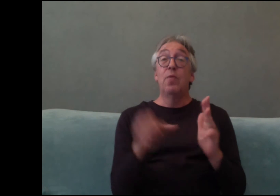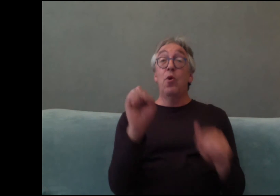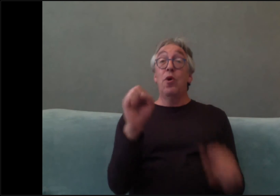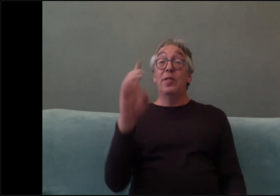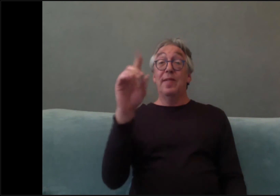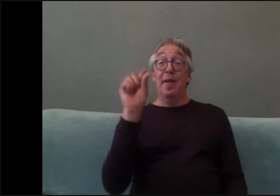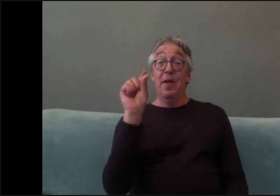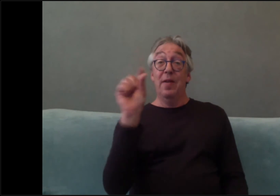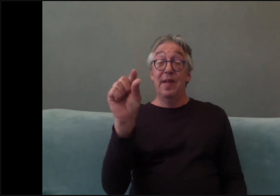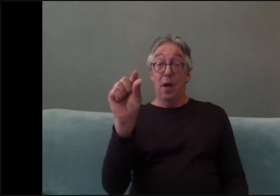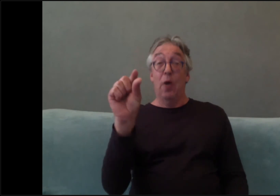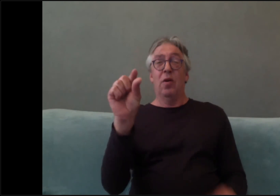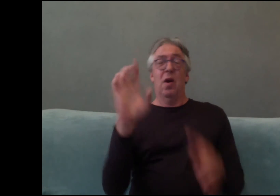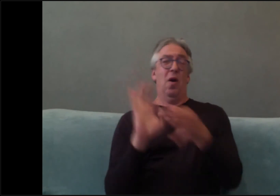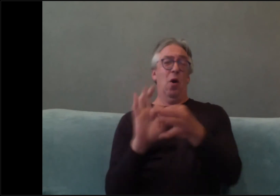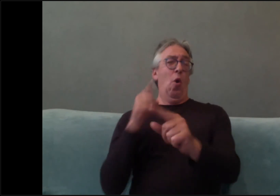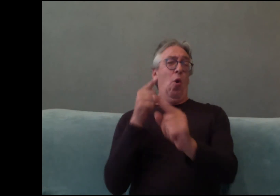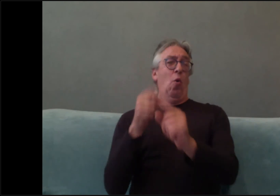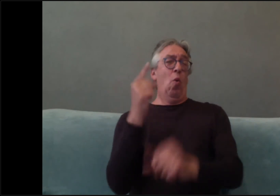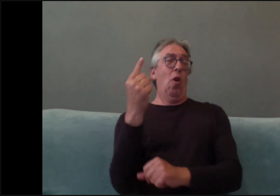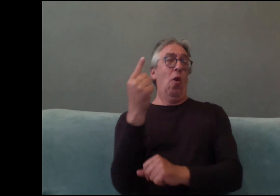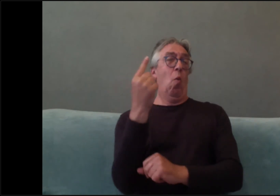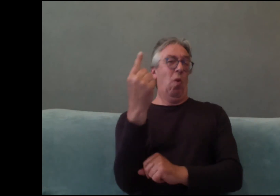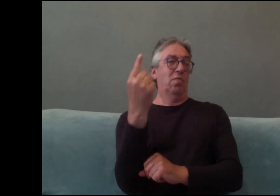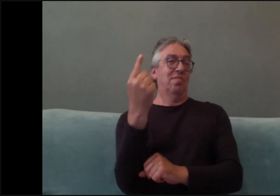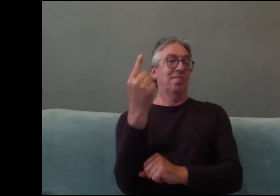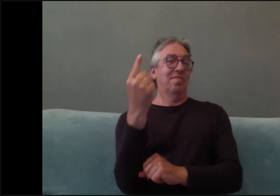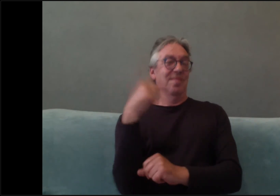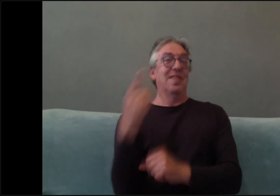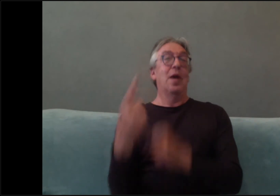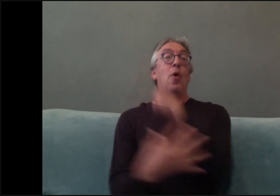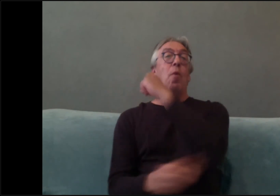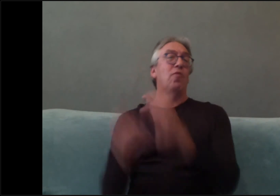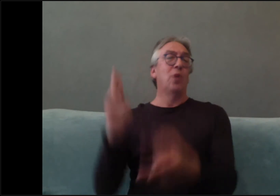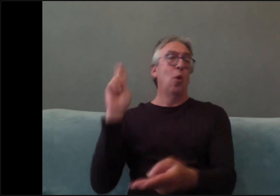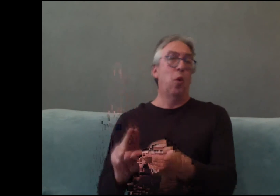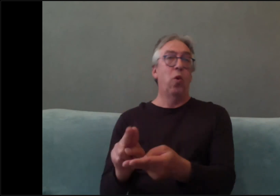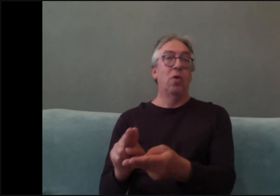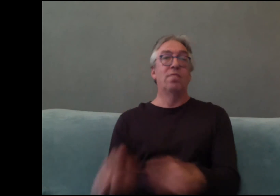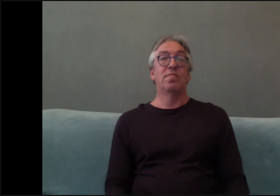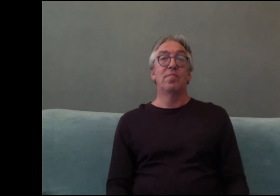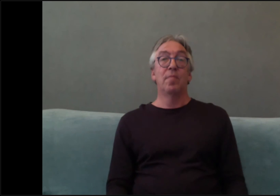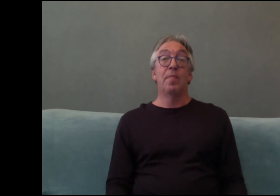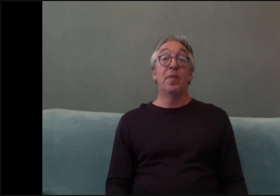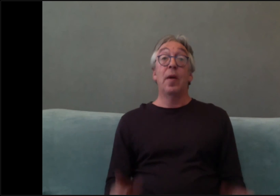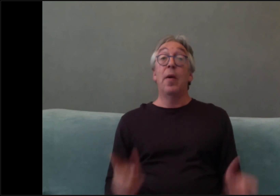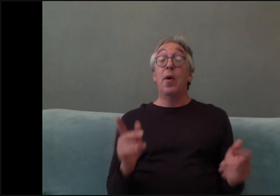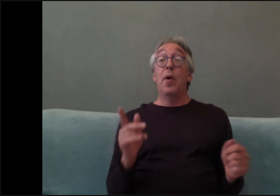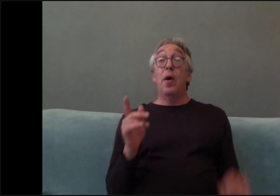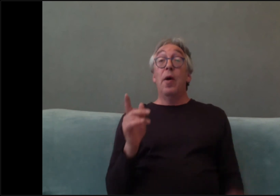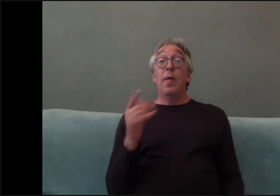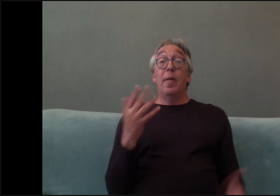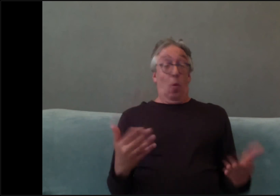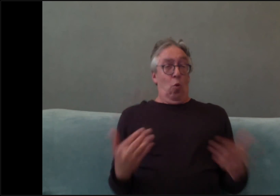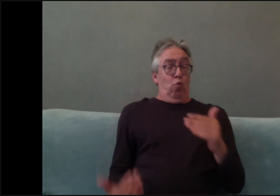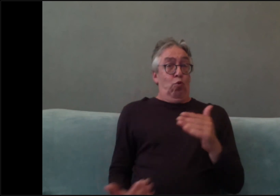and poverty in all forms everywhere. The reformed European semester is also providing monitoring instruments like the social